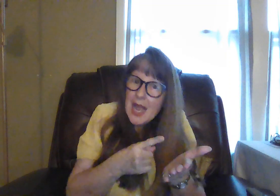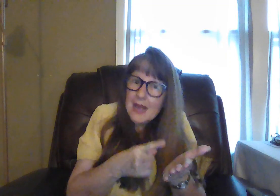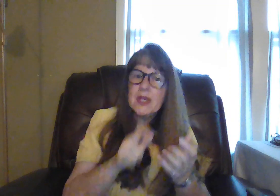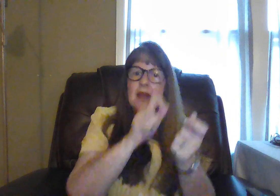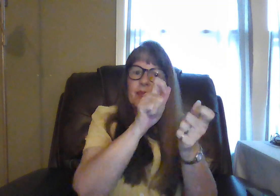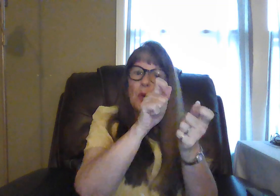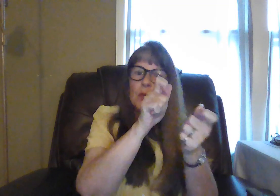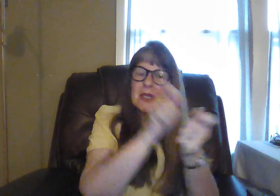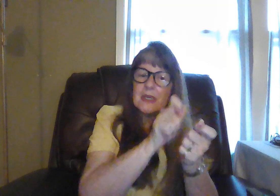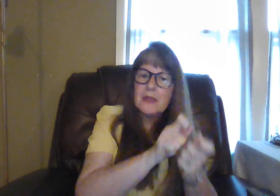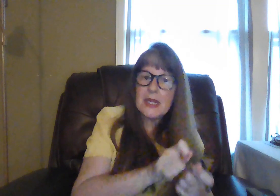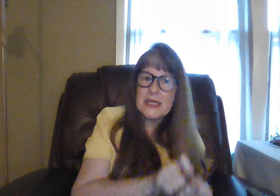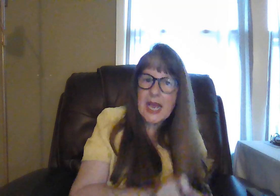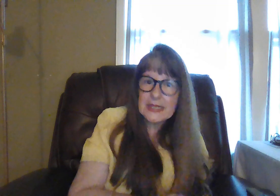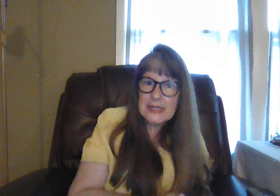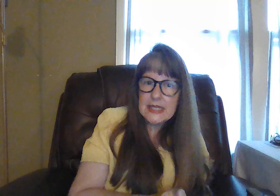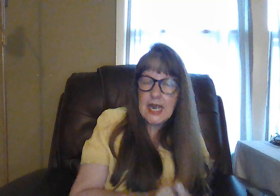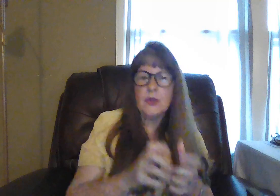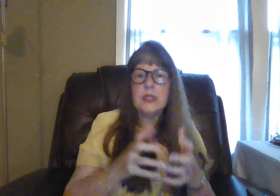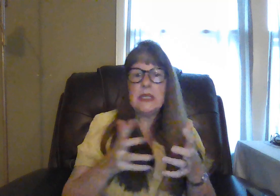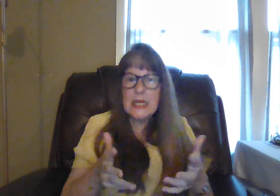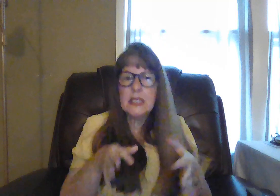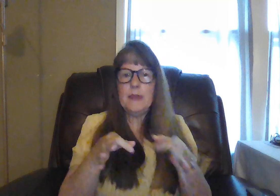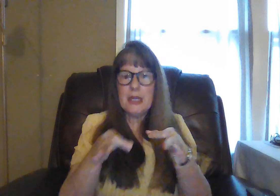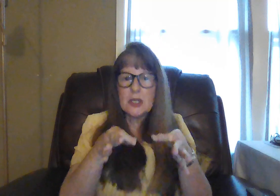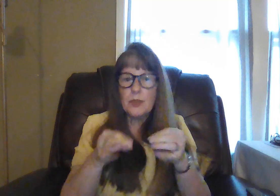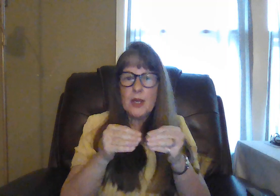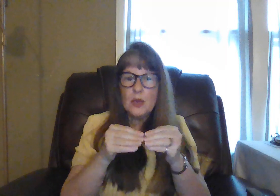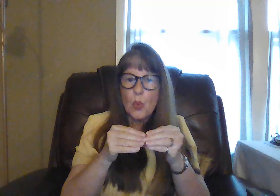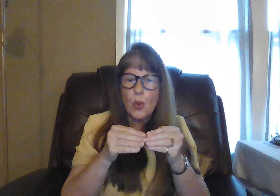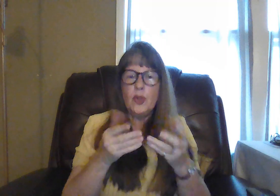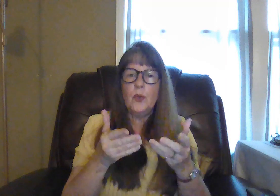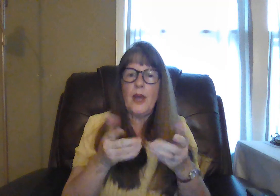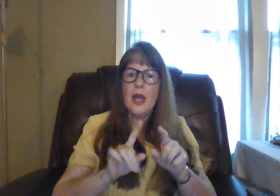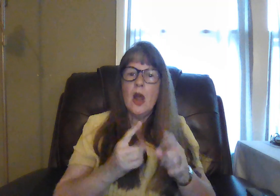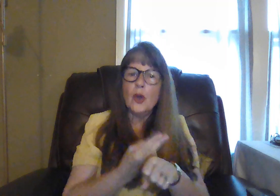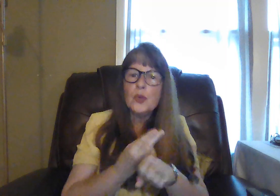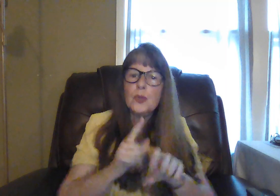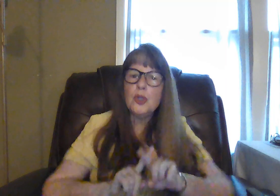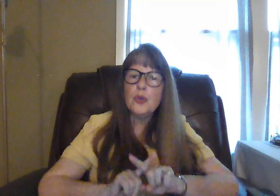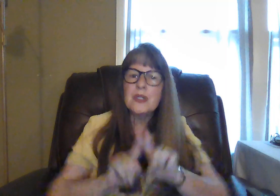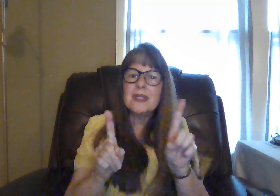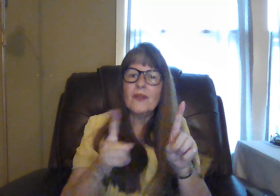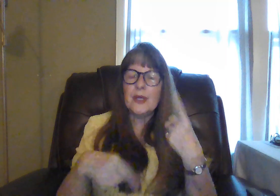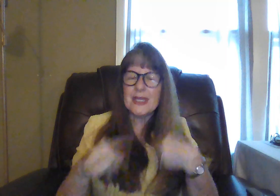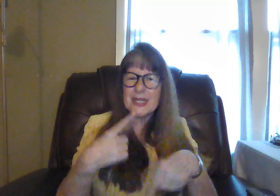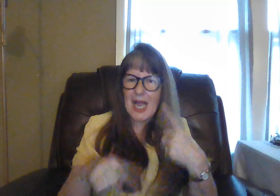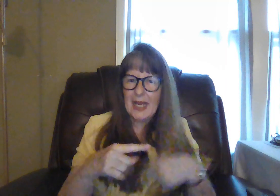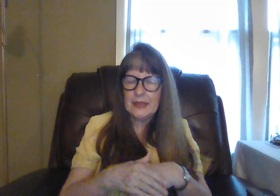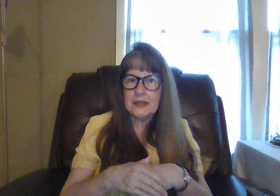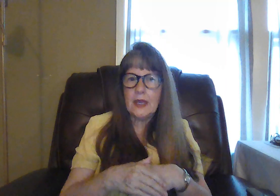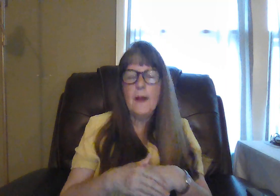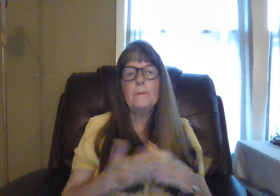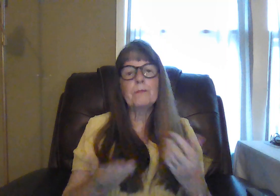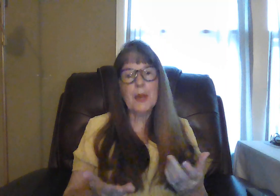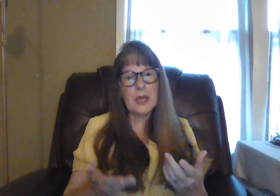sometimes those exact details need to be explained more, or you would use different signs. But